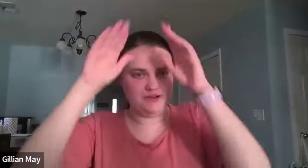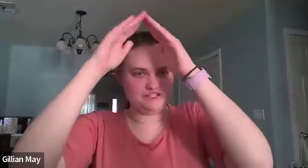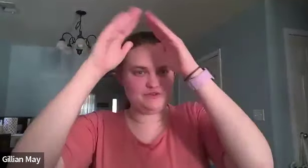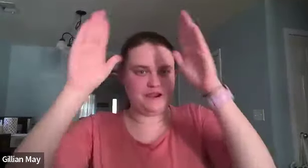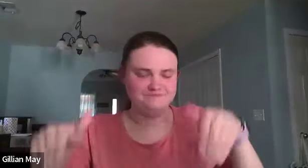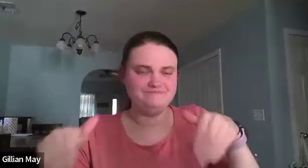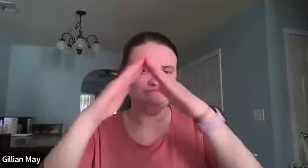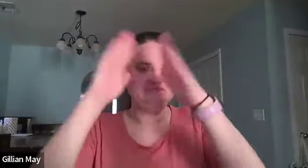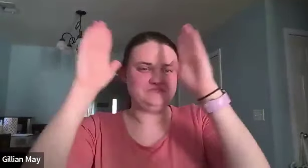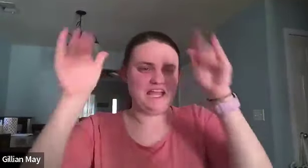and a square.